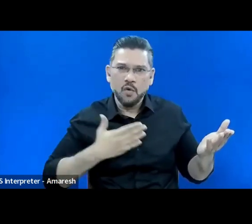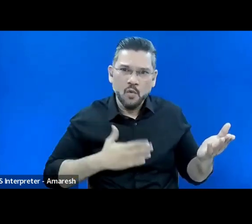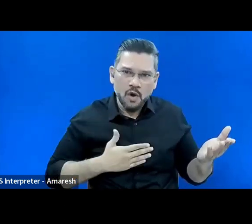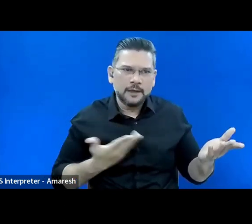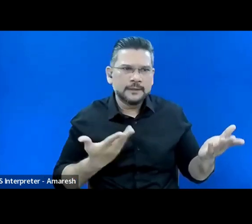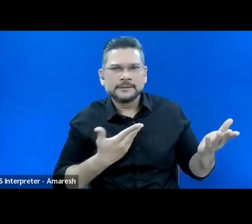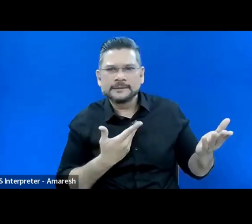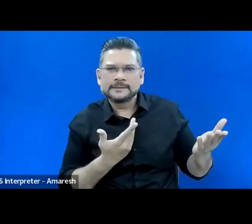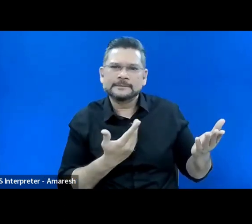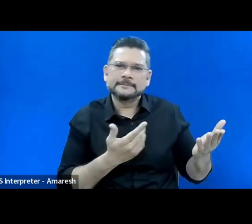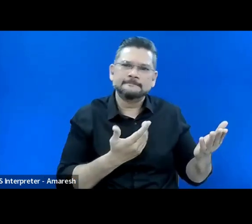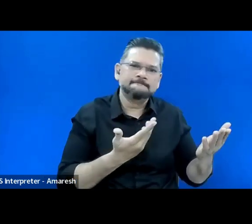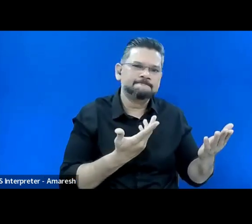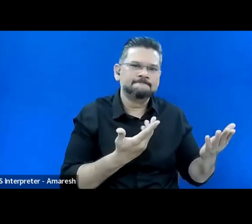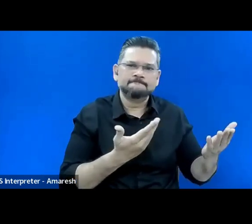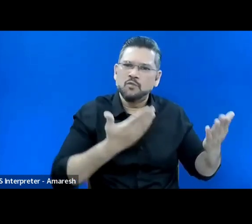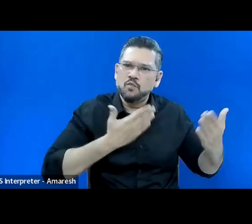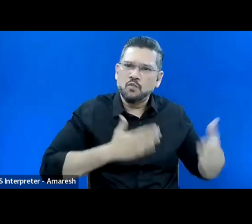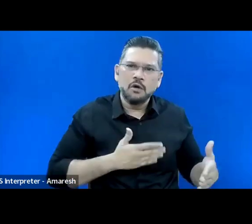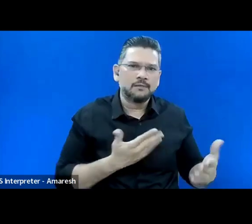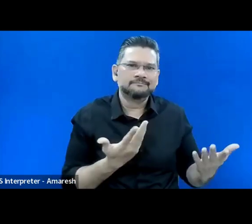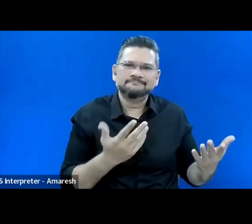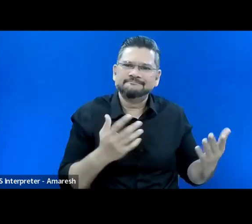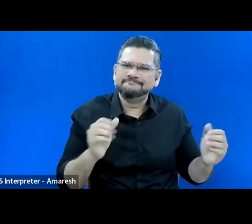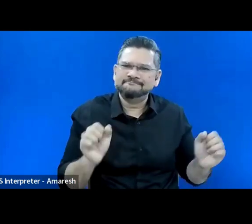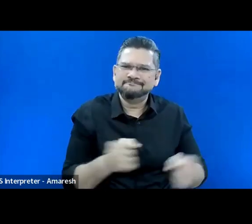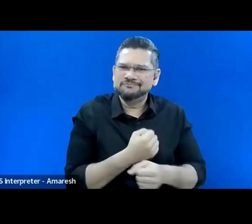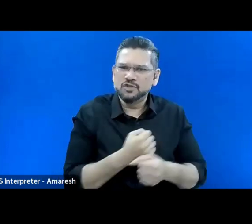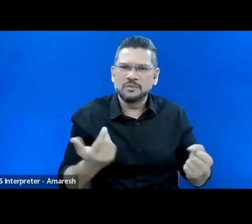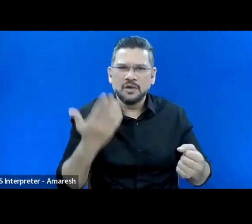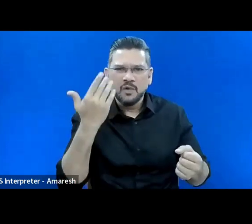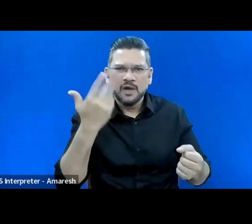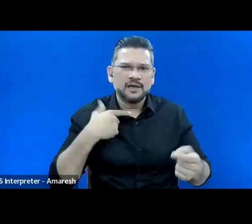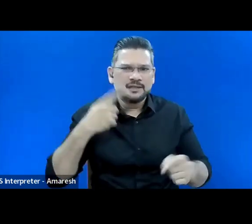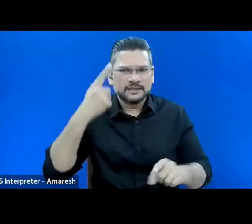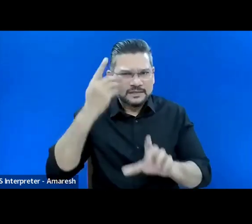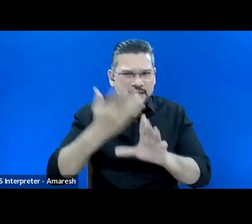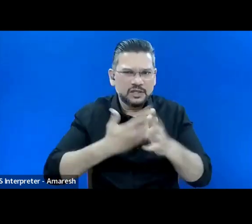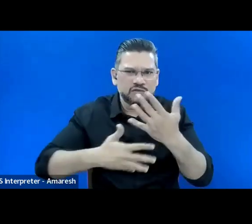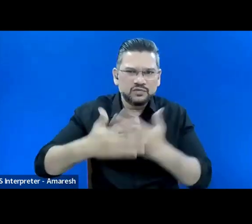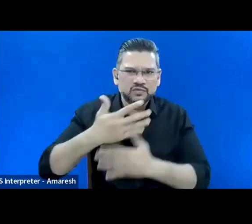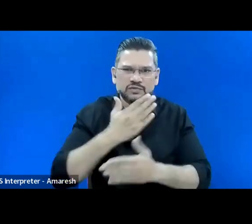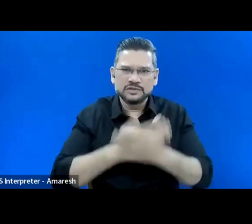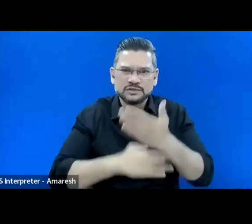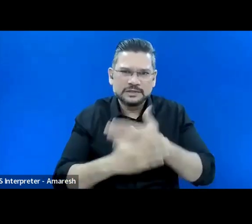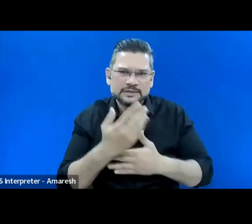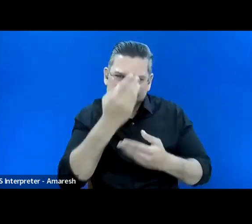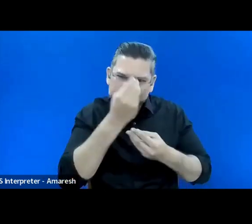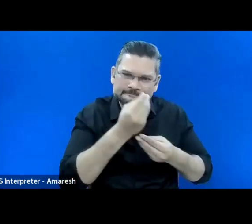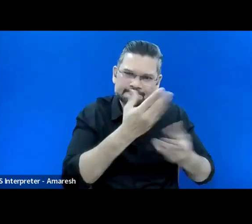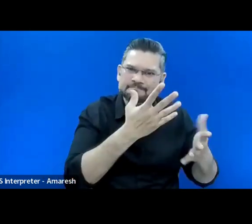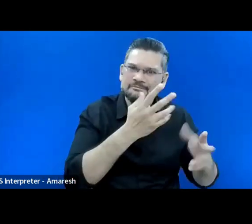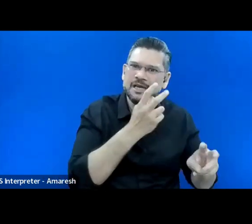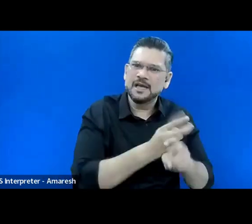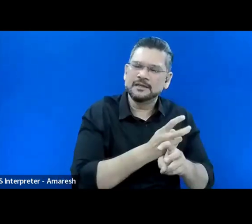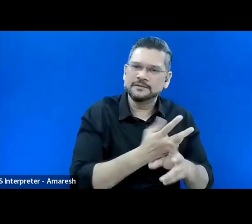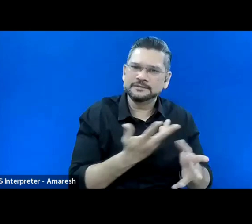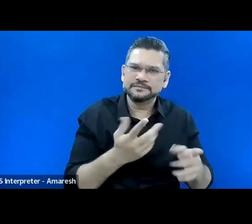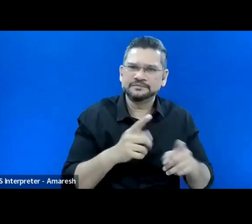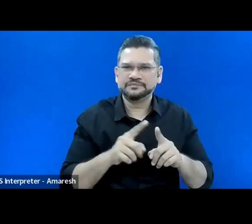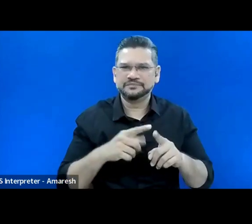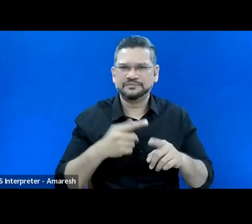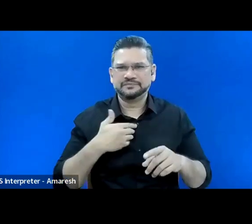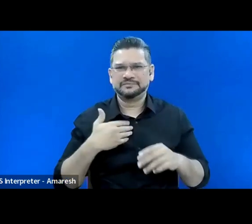our psychosocial disabilities. Not to mention bullying and insult from the neighborhood, from people in our